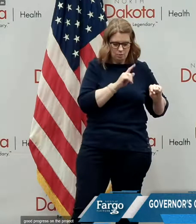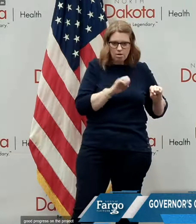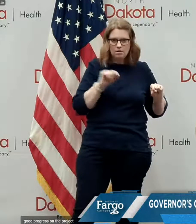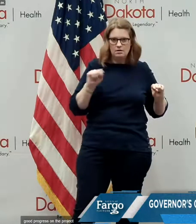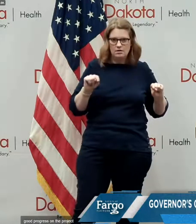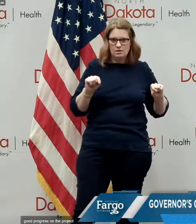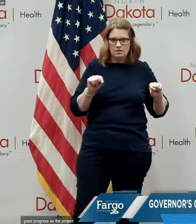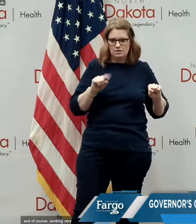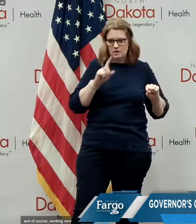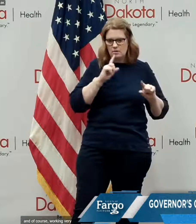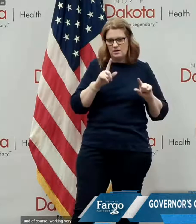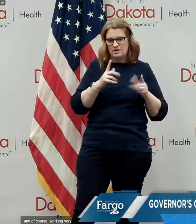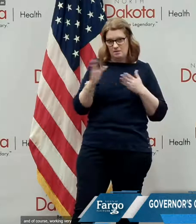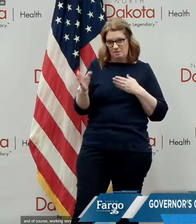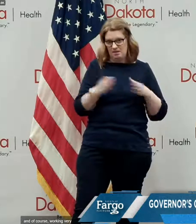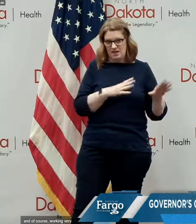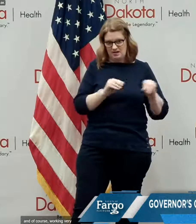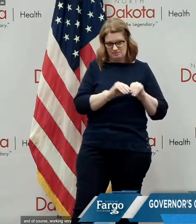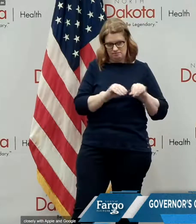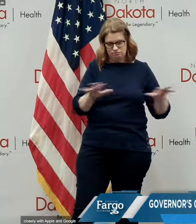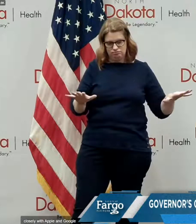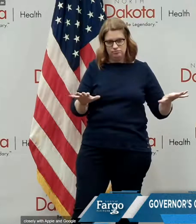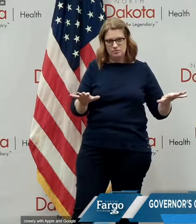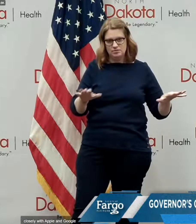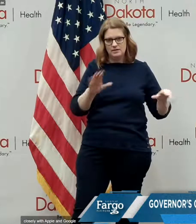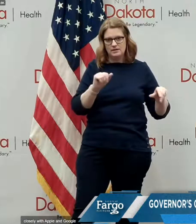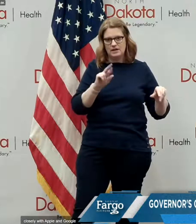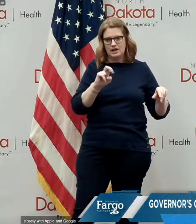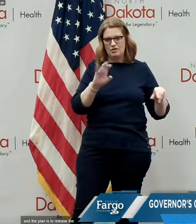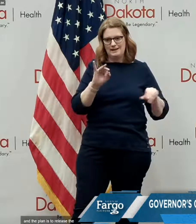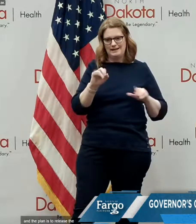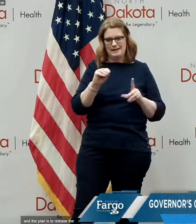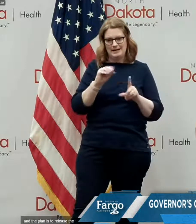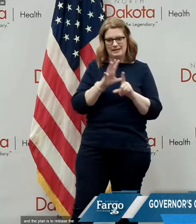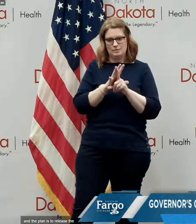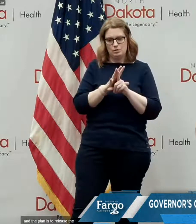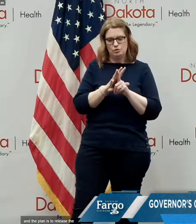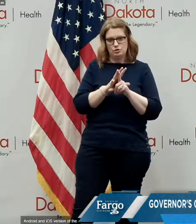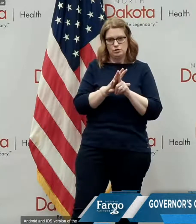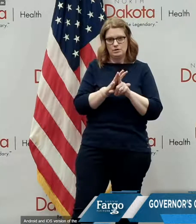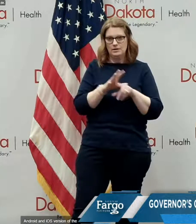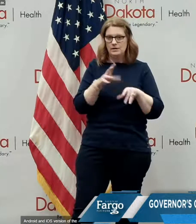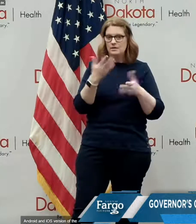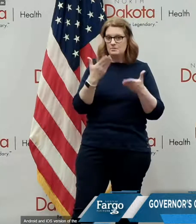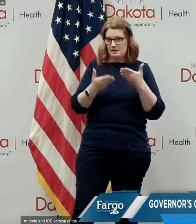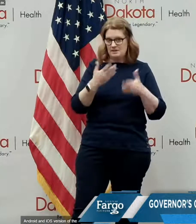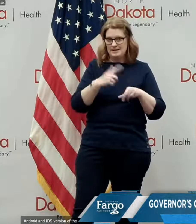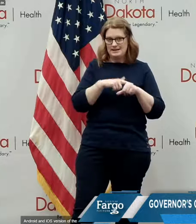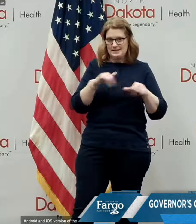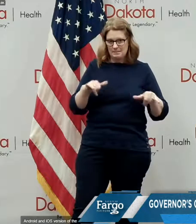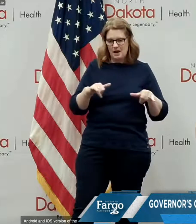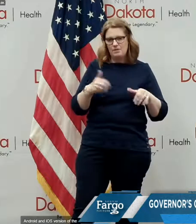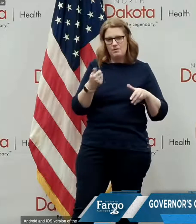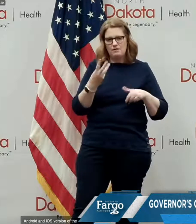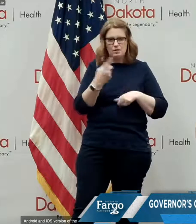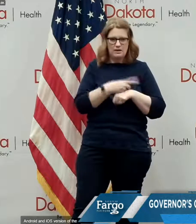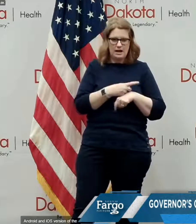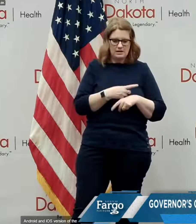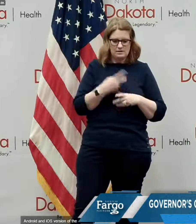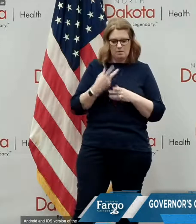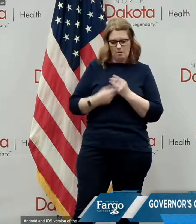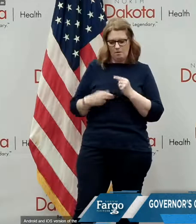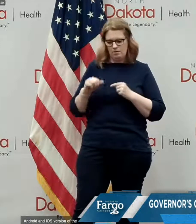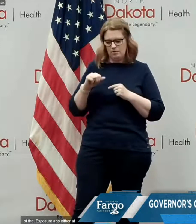and iOS version of the CARE-19 Exposure app either at the same time or within a few days of each other. Do not have